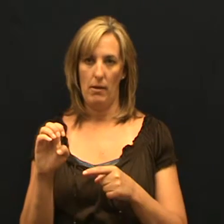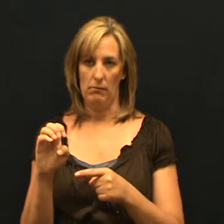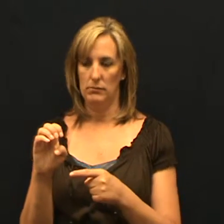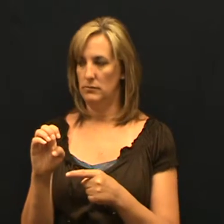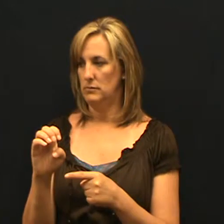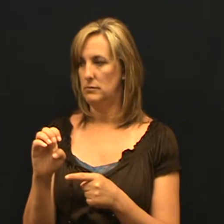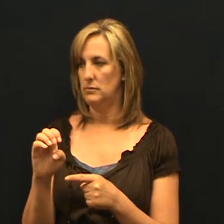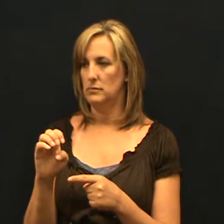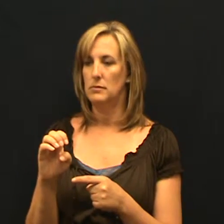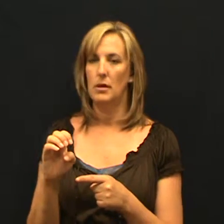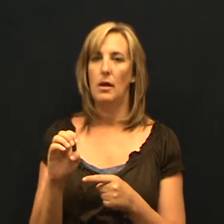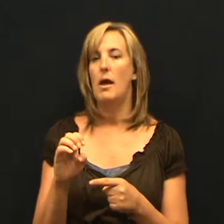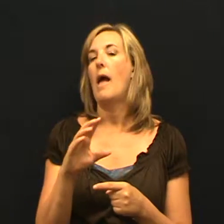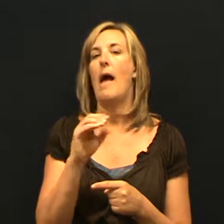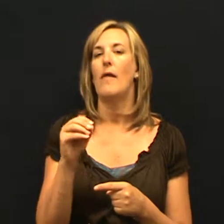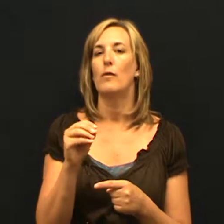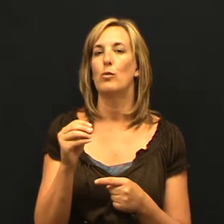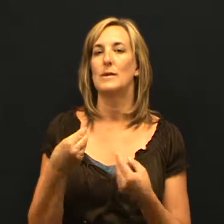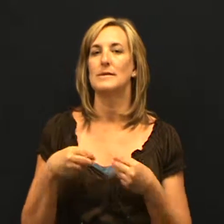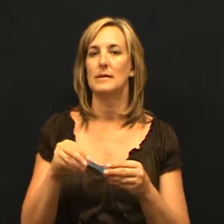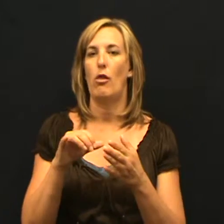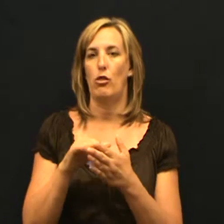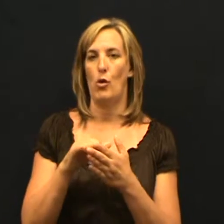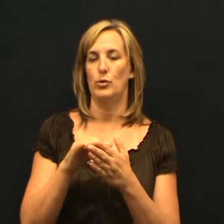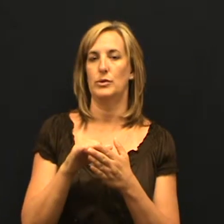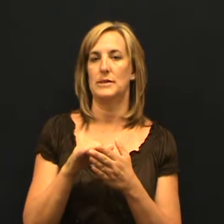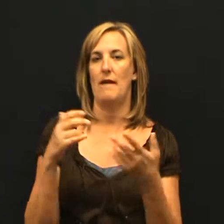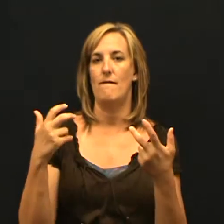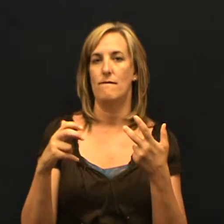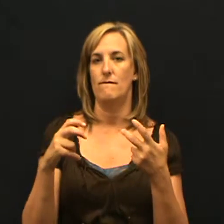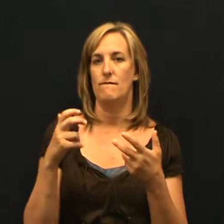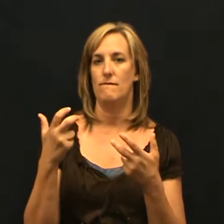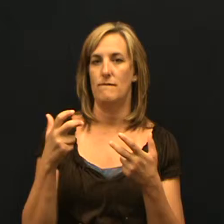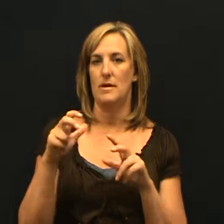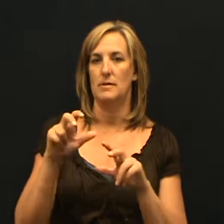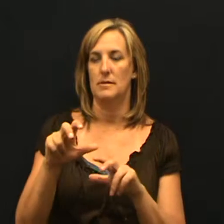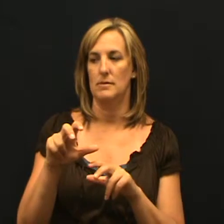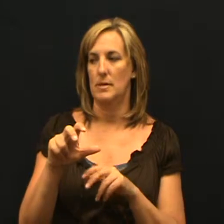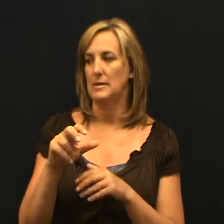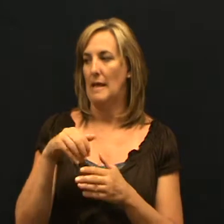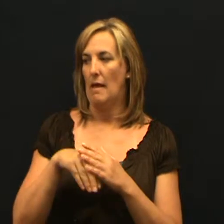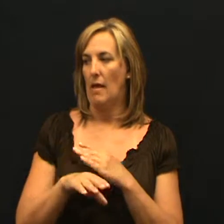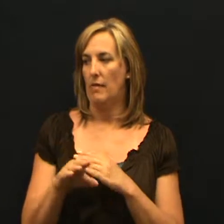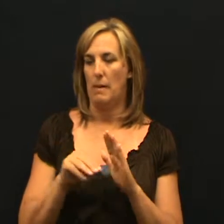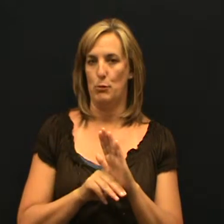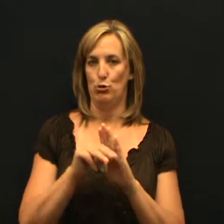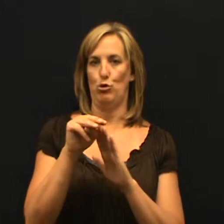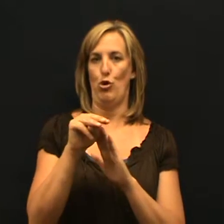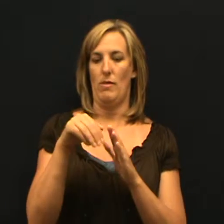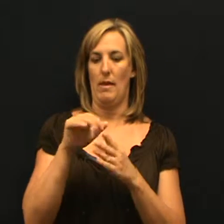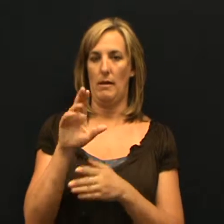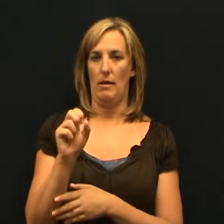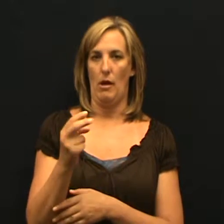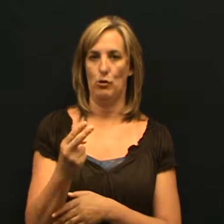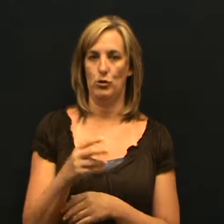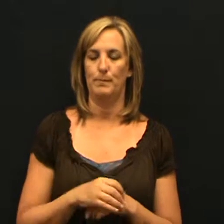investments in those securities, or if some securities mature and convert to cash. And so we'll take a look at Under